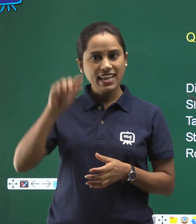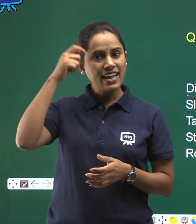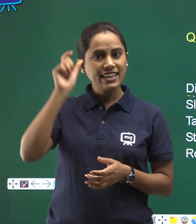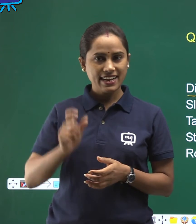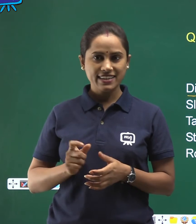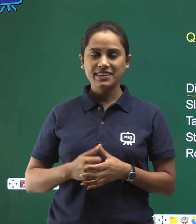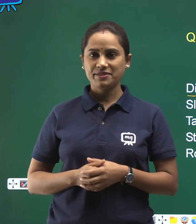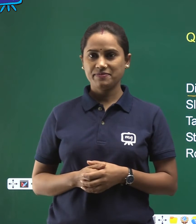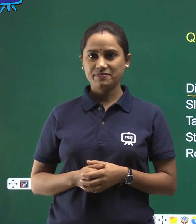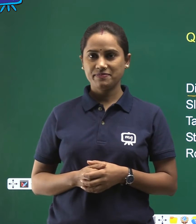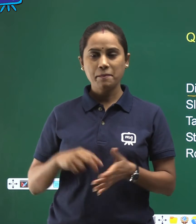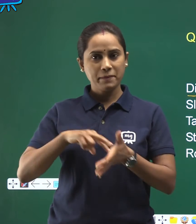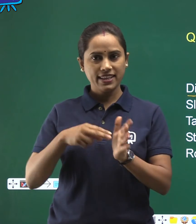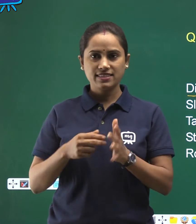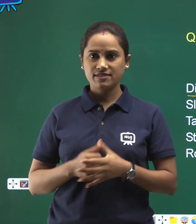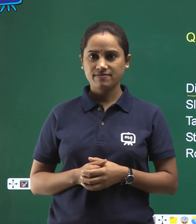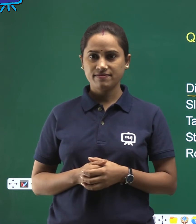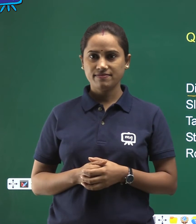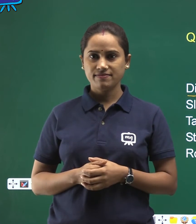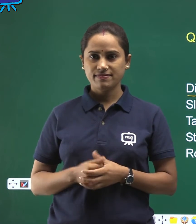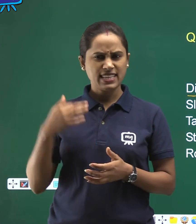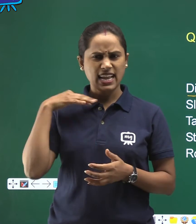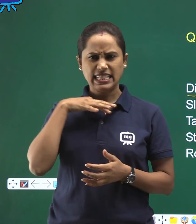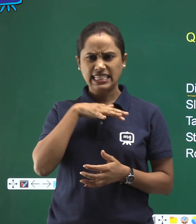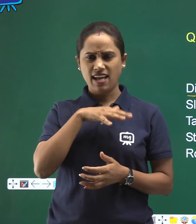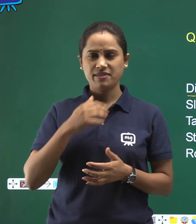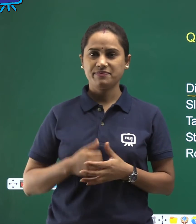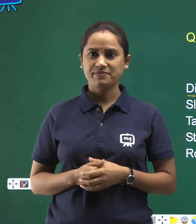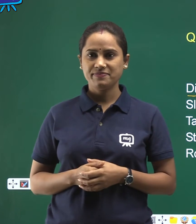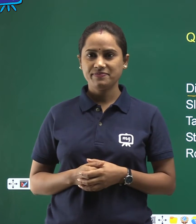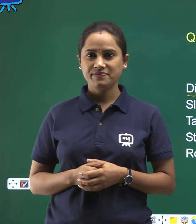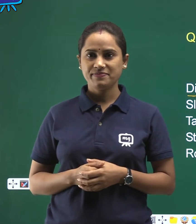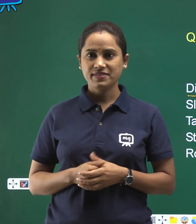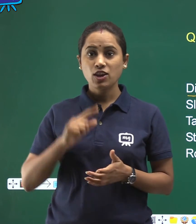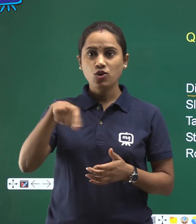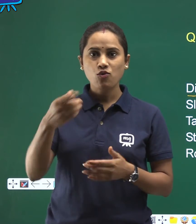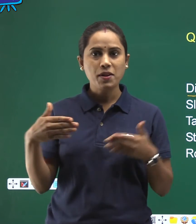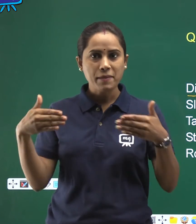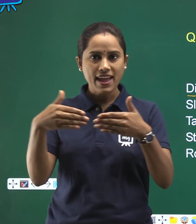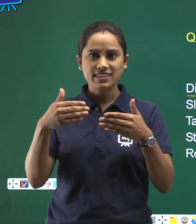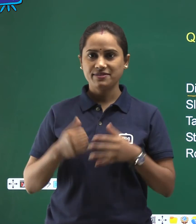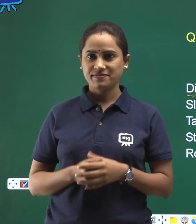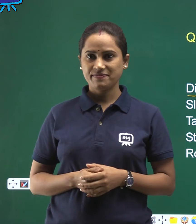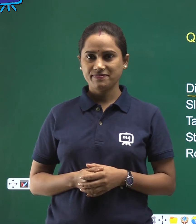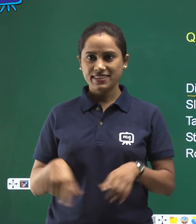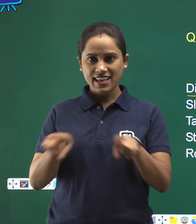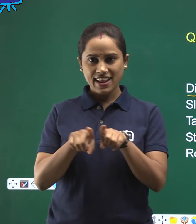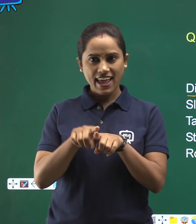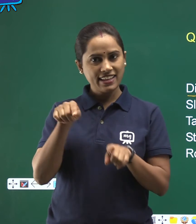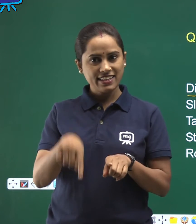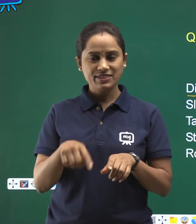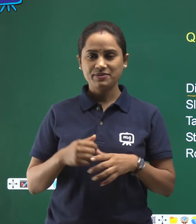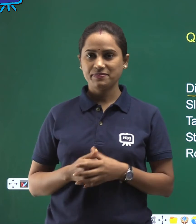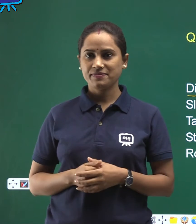dirty means ganda. You will match like